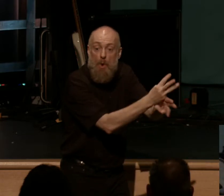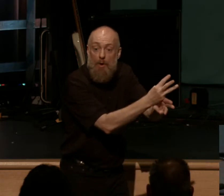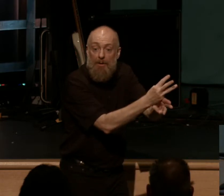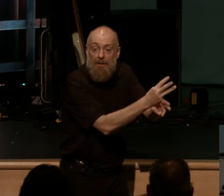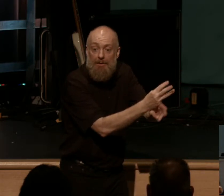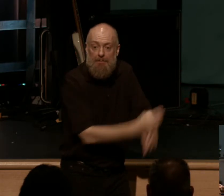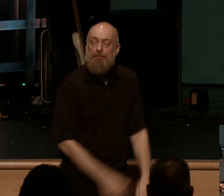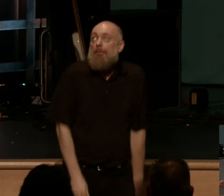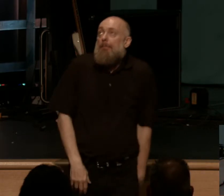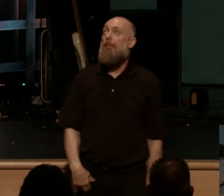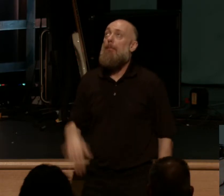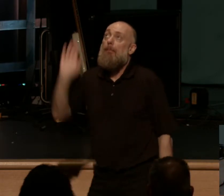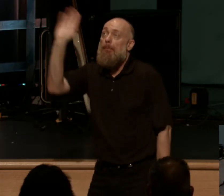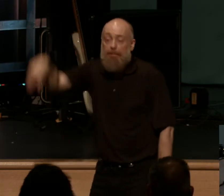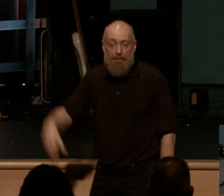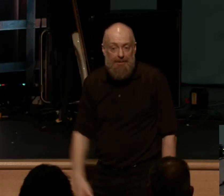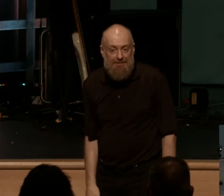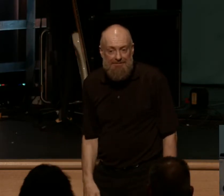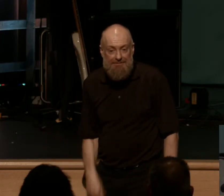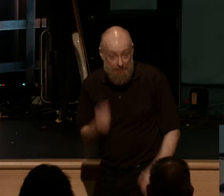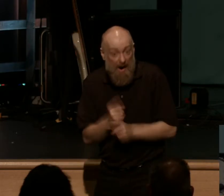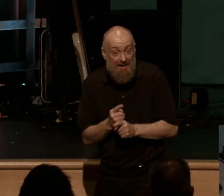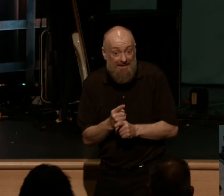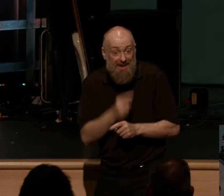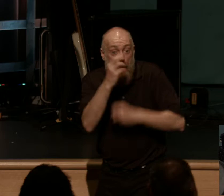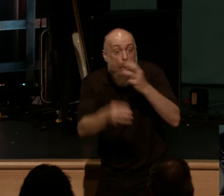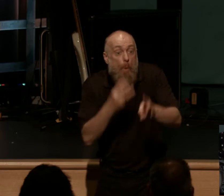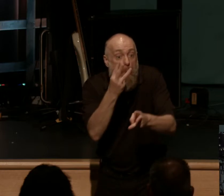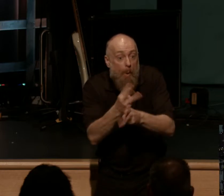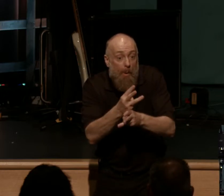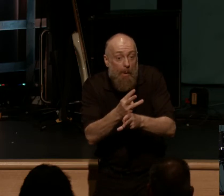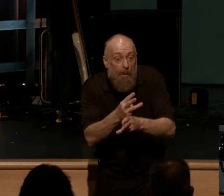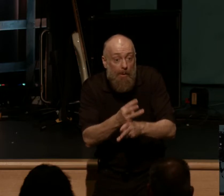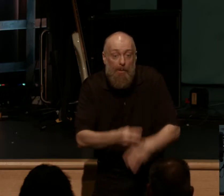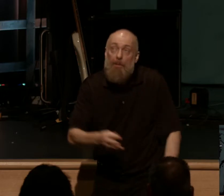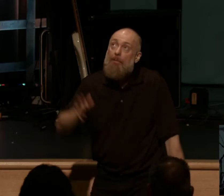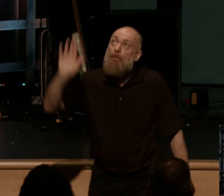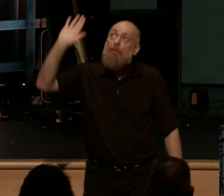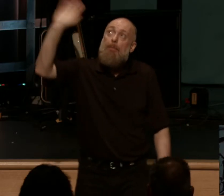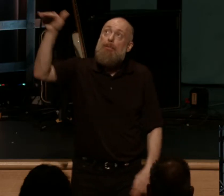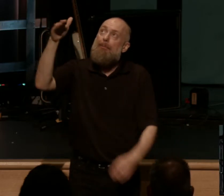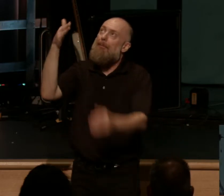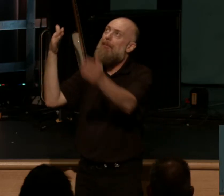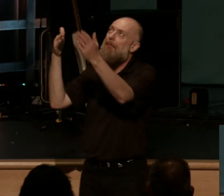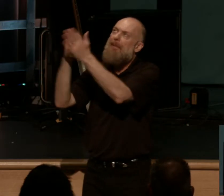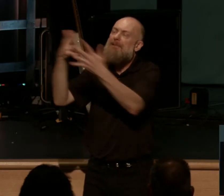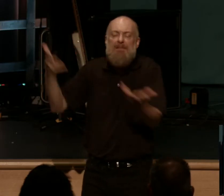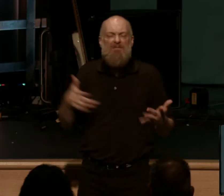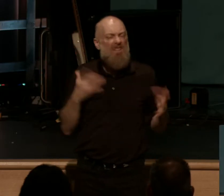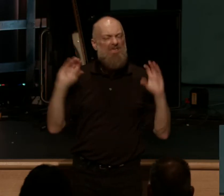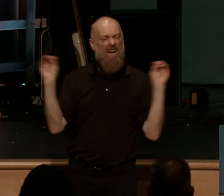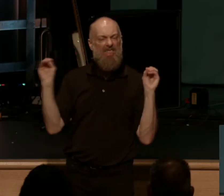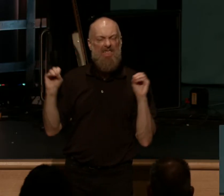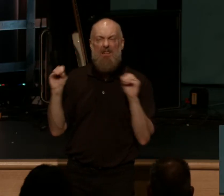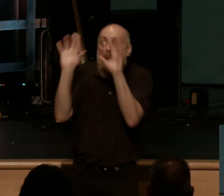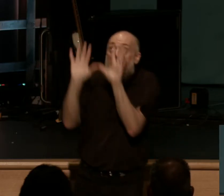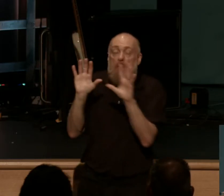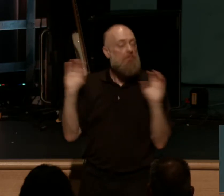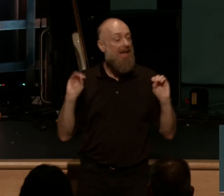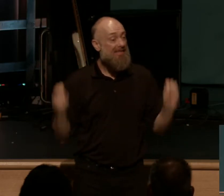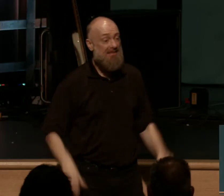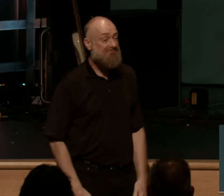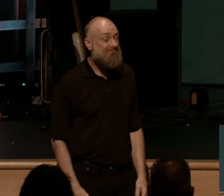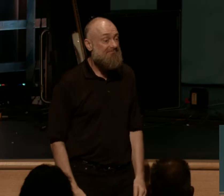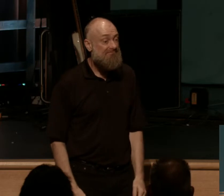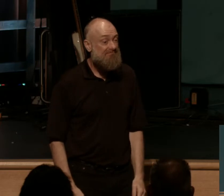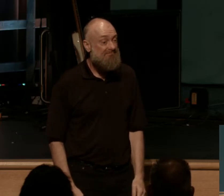anti-awe. I just got to make sure we're so clear. Worldliness is anti-awe. And so we've filled our